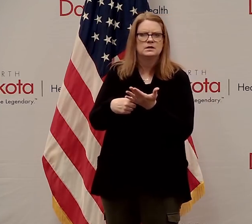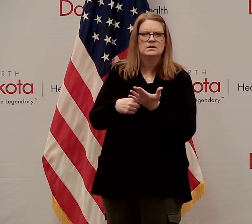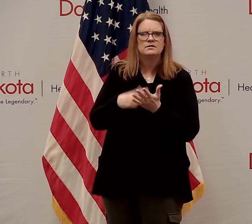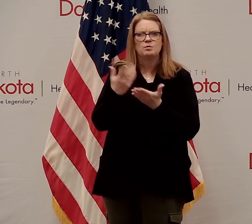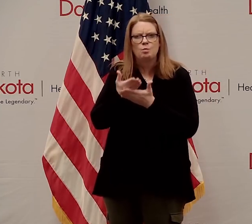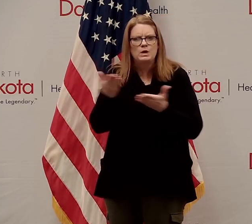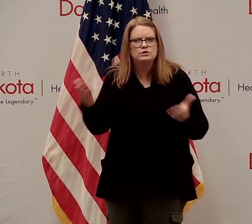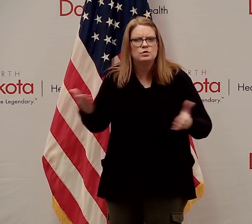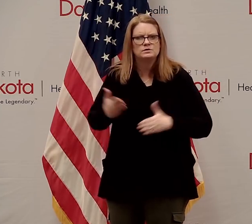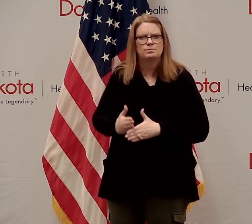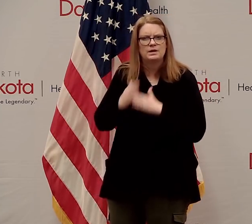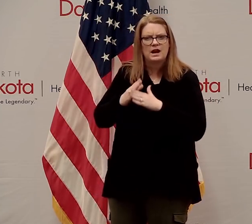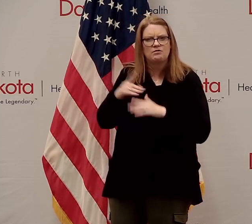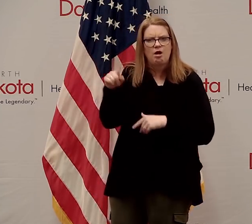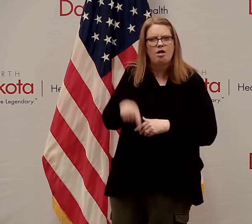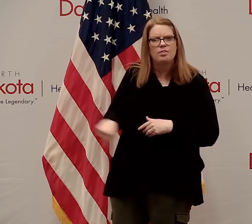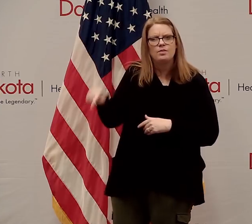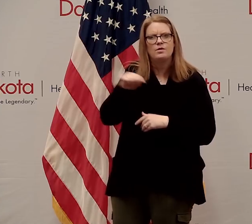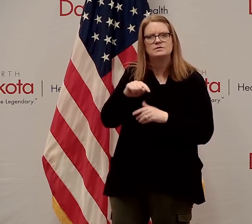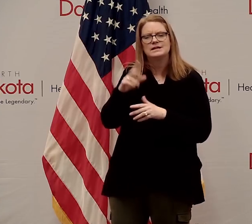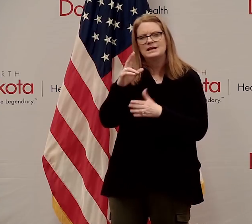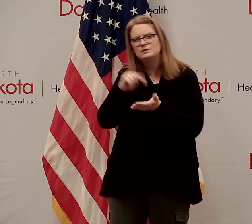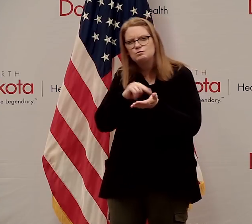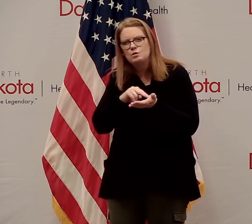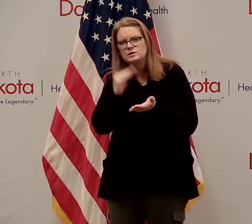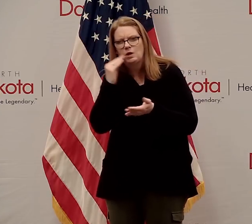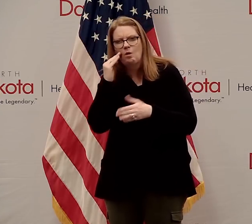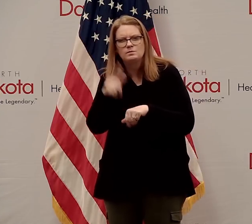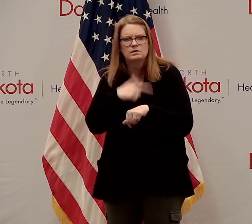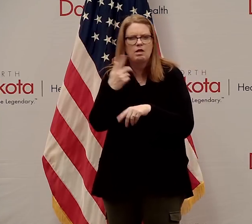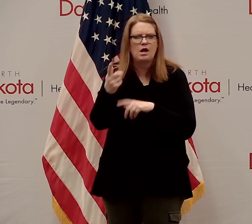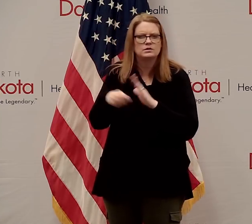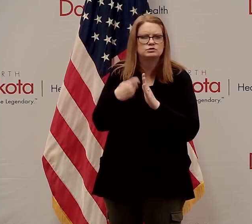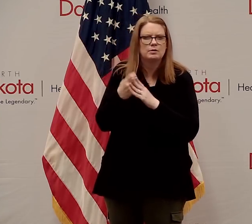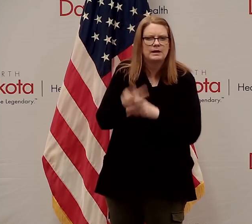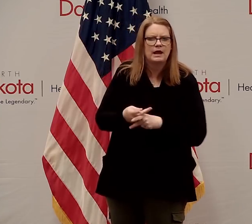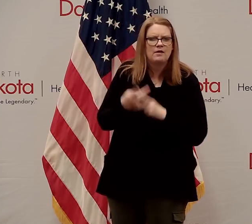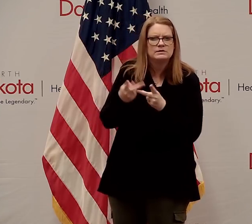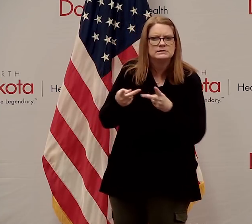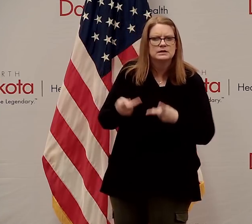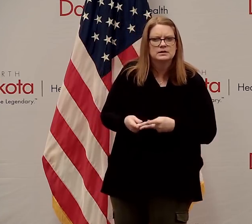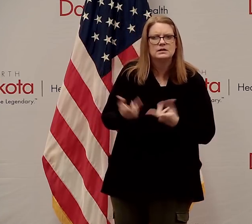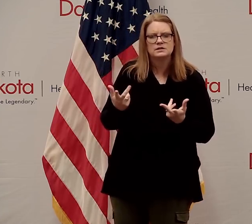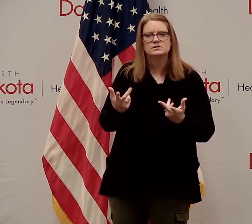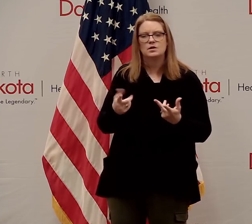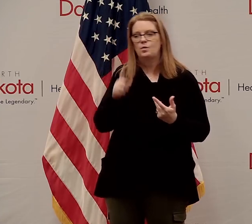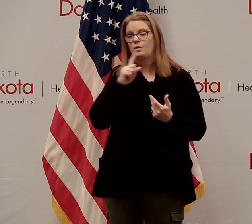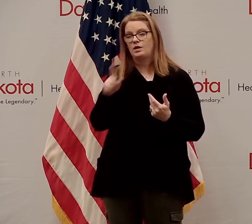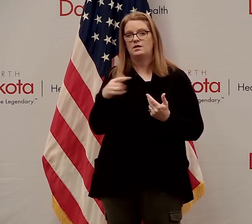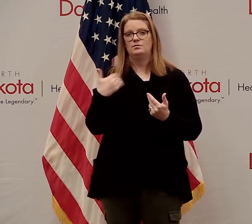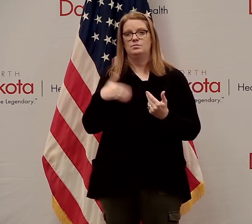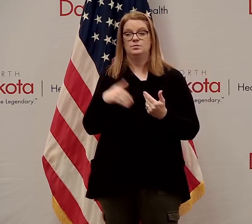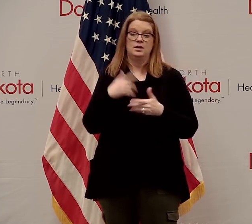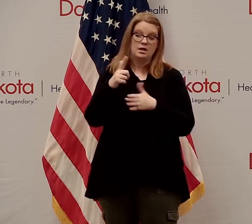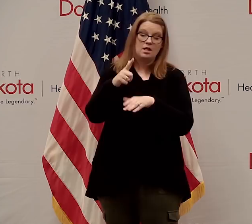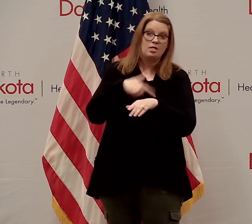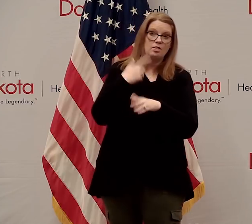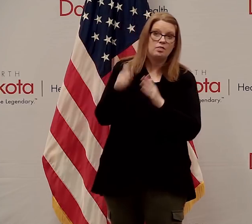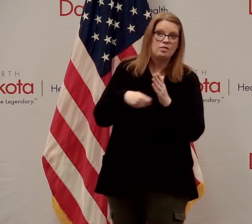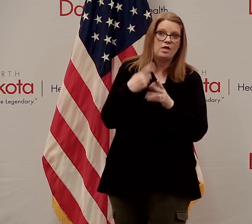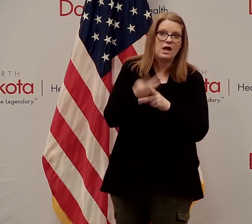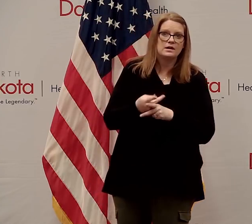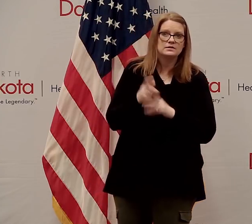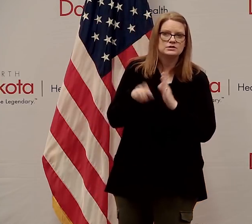resources to protect all those that are in long-term care facilities. And we appreciate the collaboration we've had with the Long-Term Care